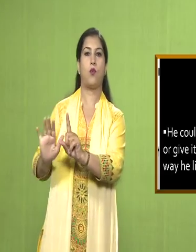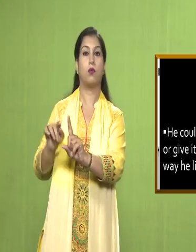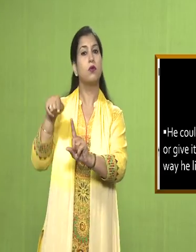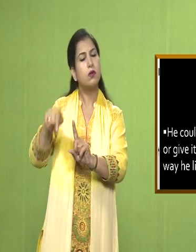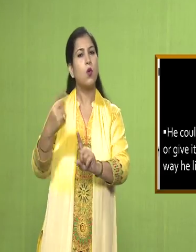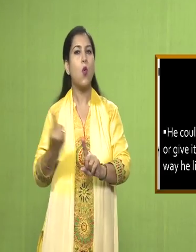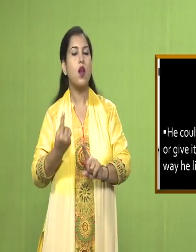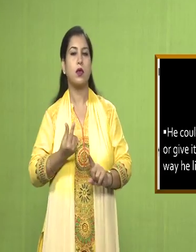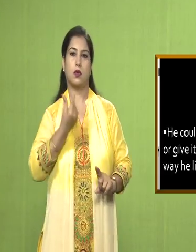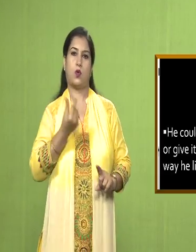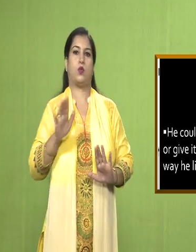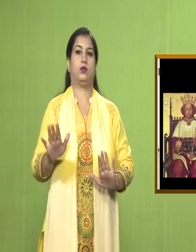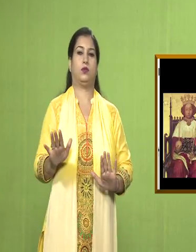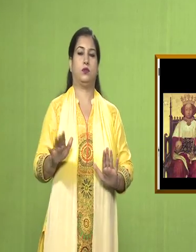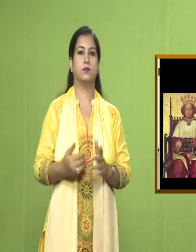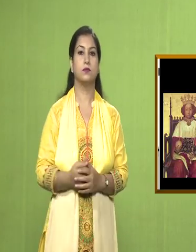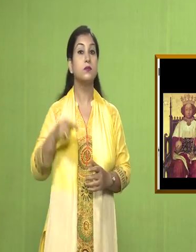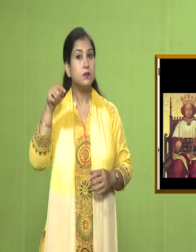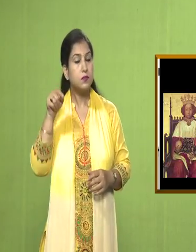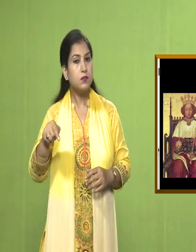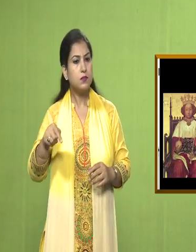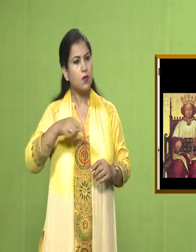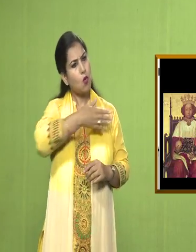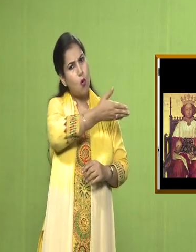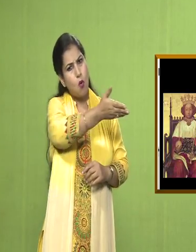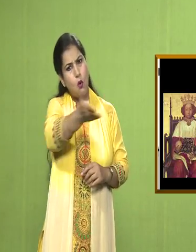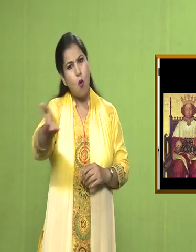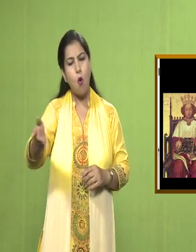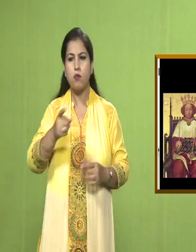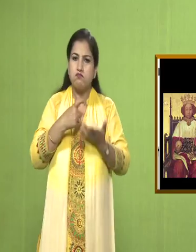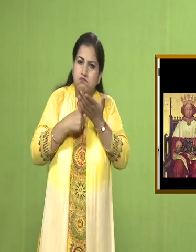liked. This was a social system in medieval Europe.